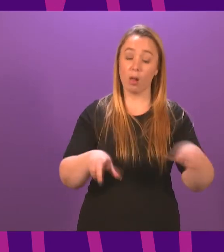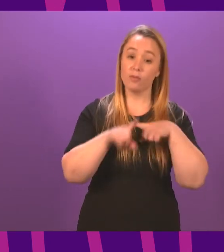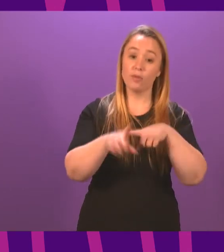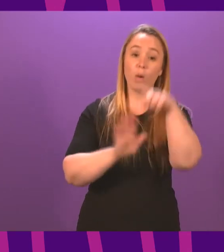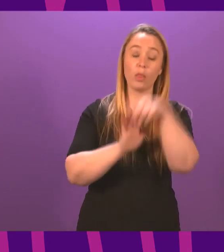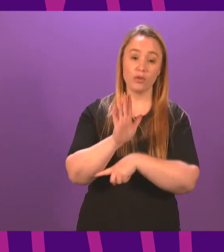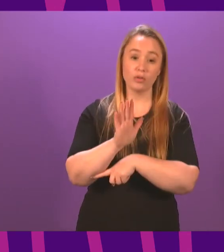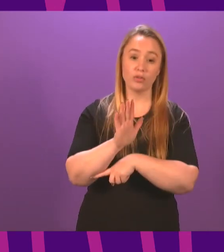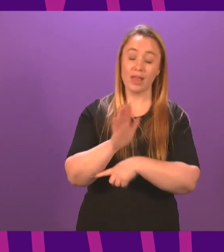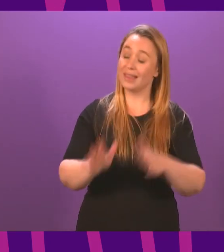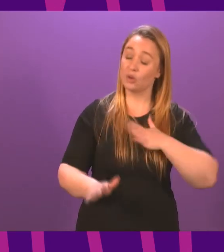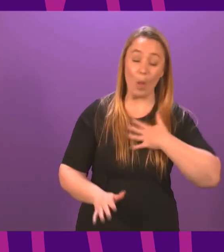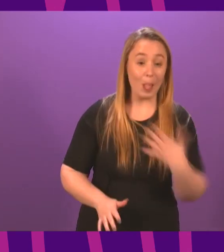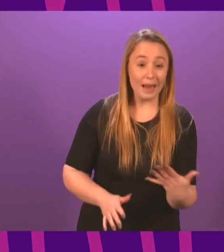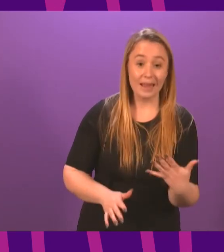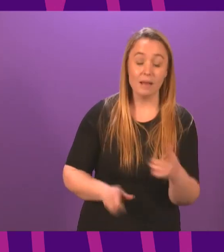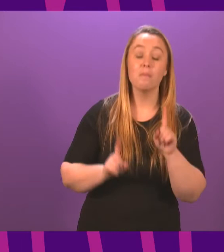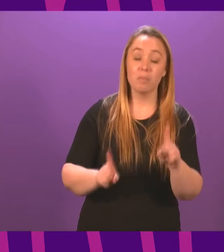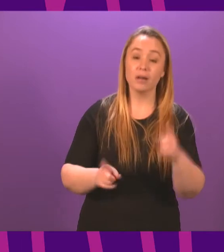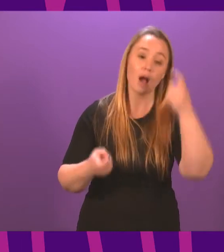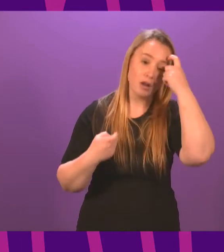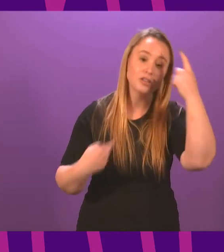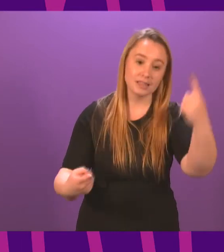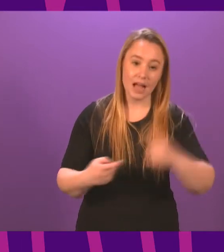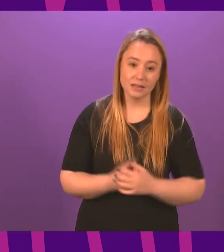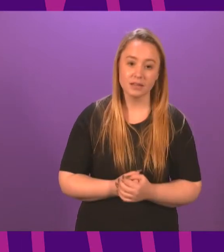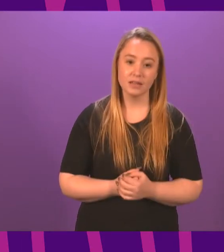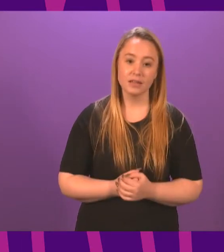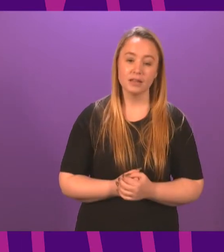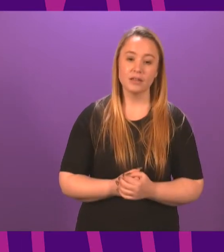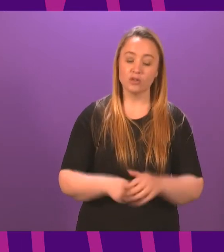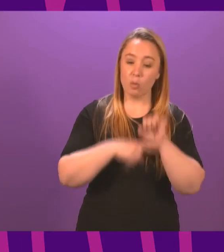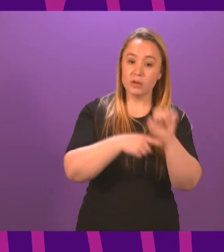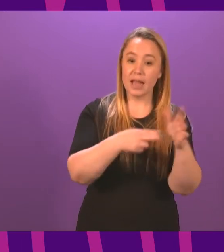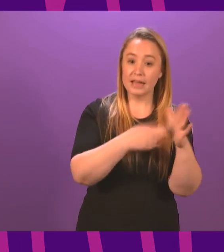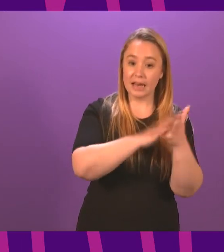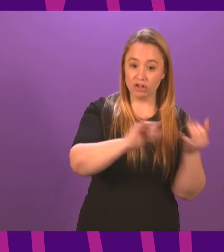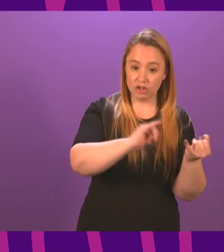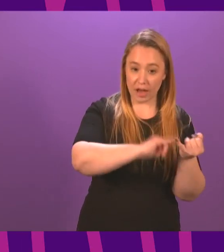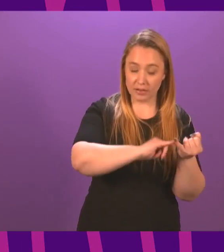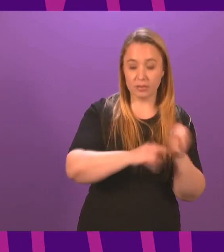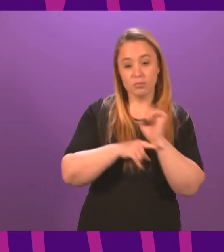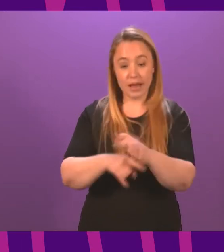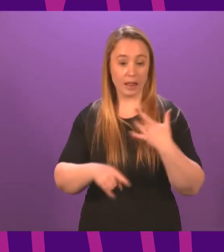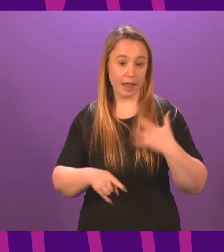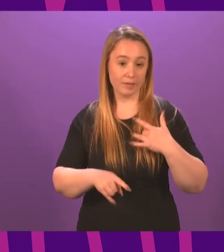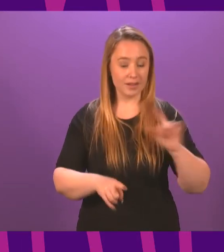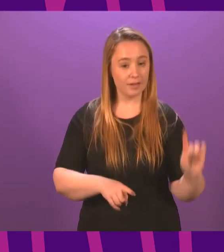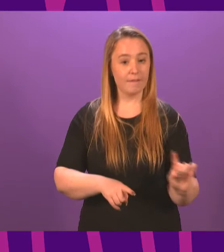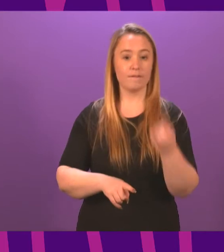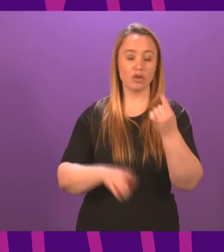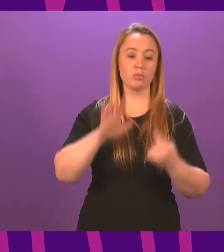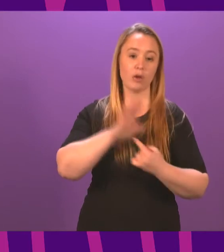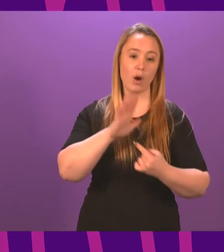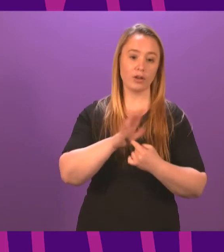restrictions. They may not like it, but they get it. Saving lives and protecting the NHS comes first, and that is why I will be supporting the Scottish